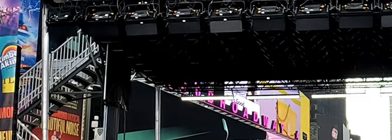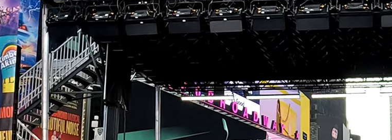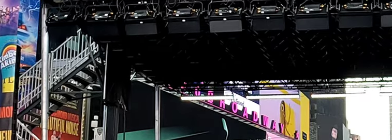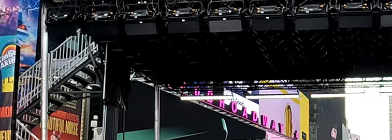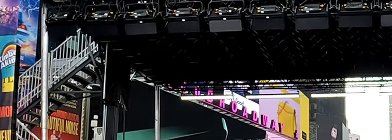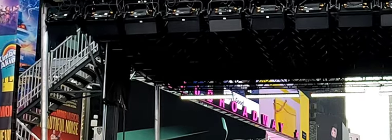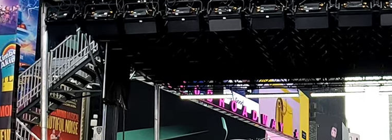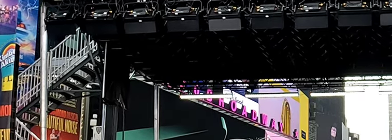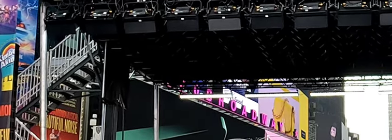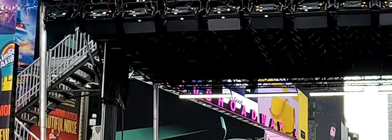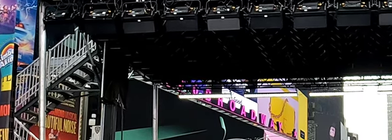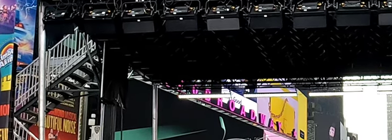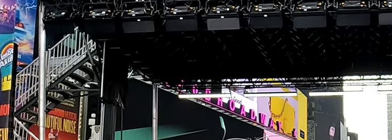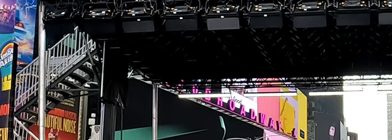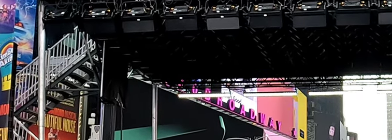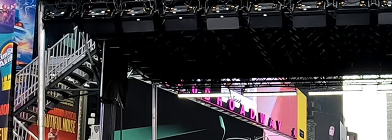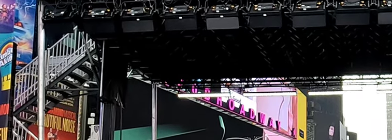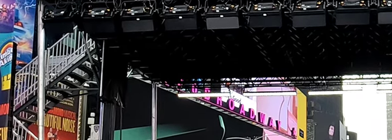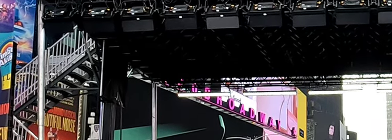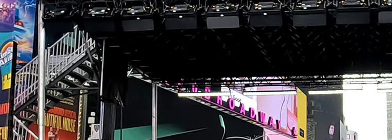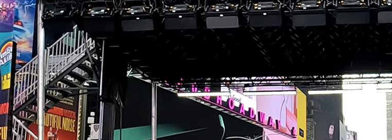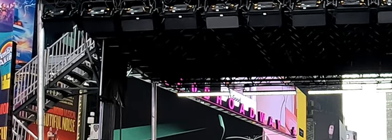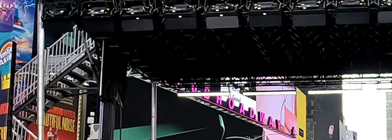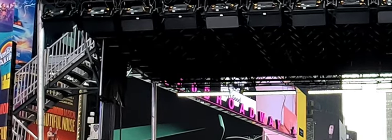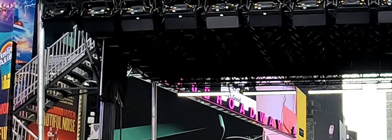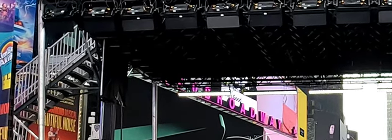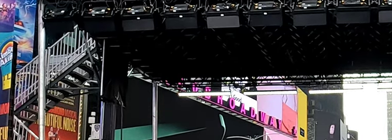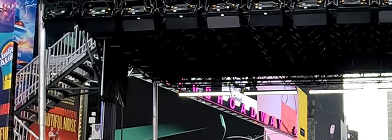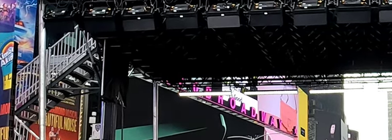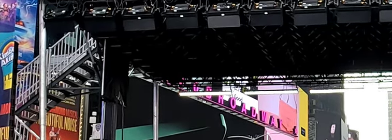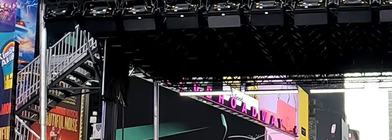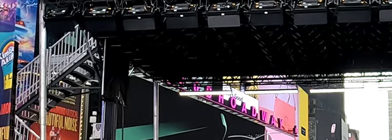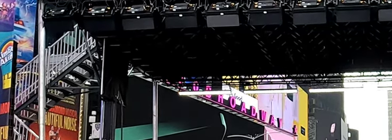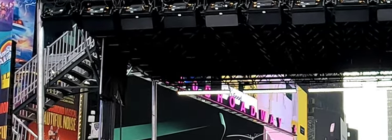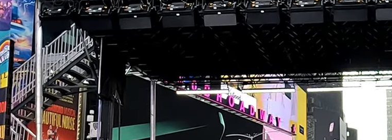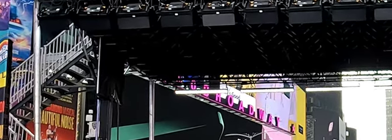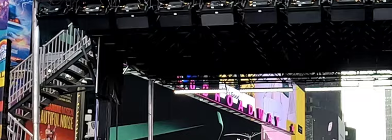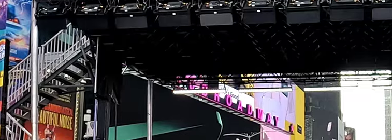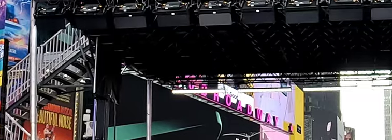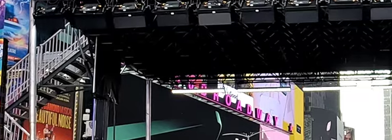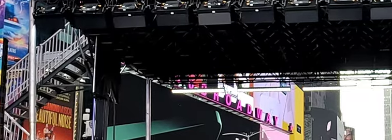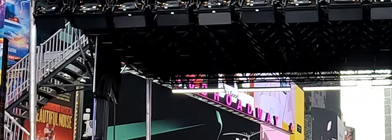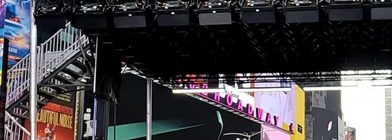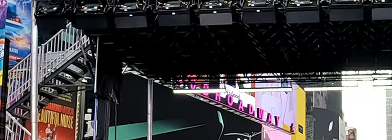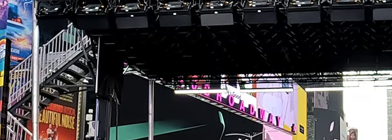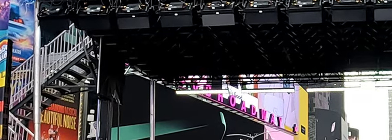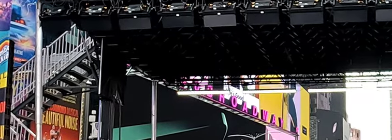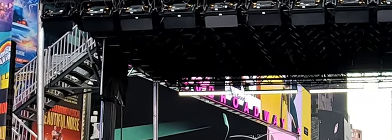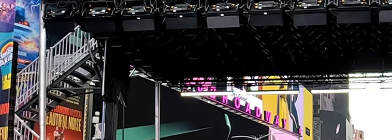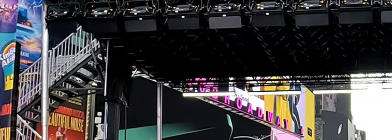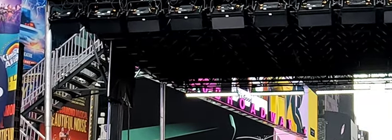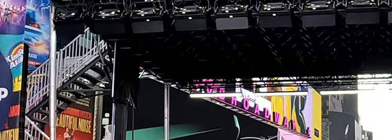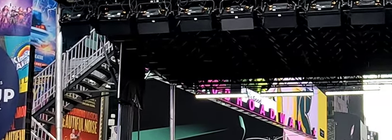on Broadway winner. From Hatboro, Pennsylvania, please say hello to 23-year-old Alli